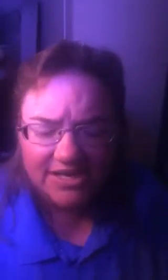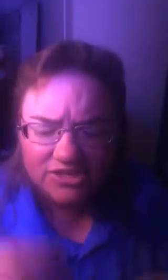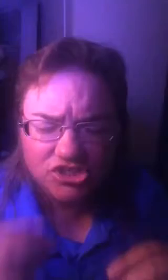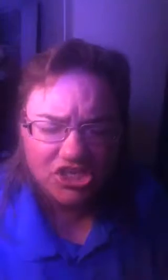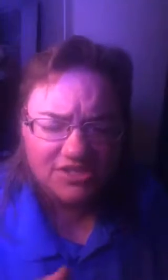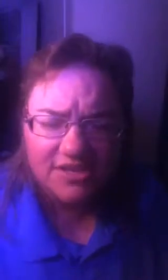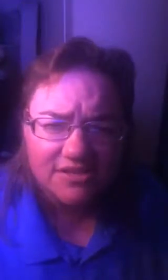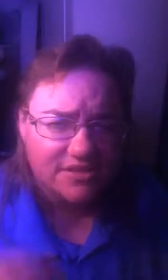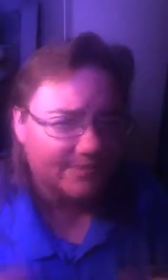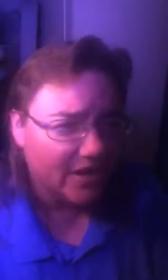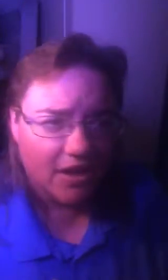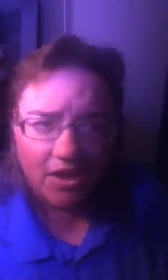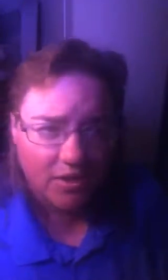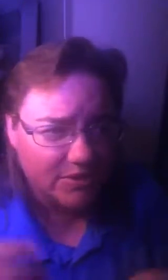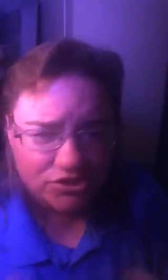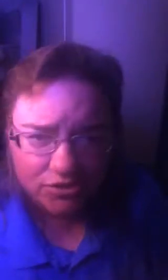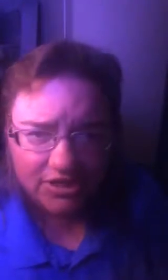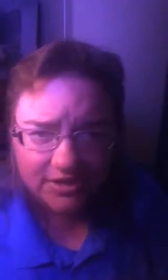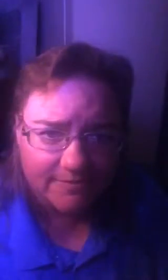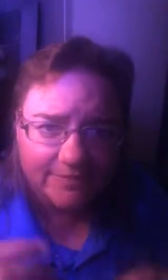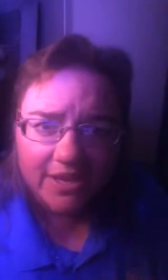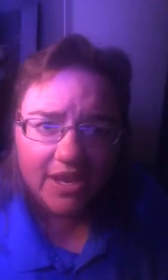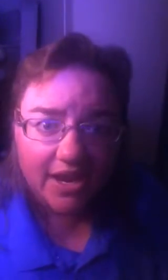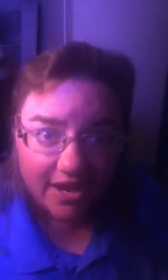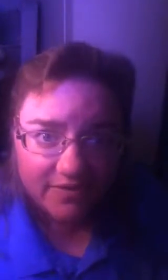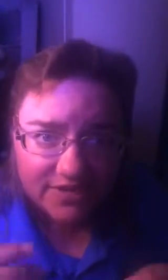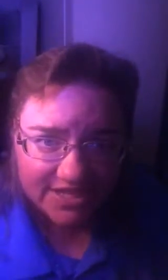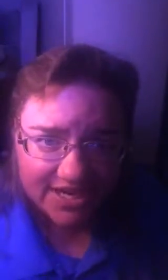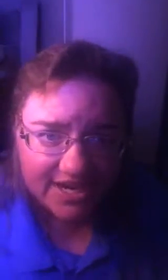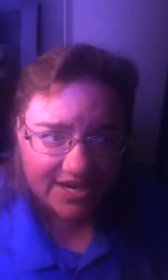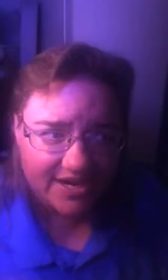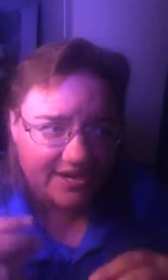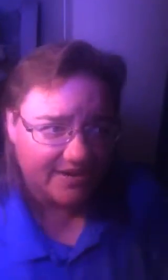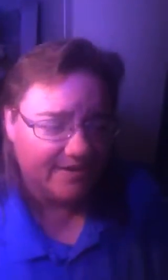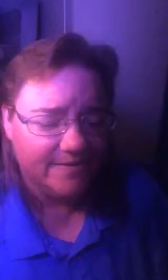need Jesus on my journey every day.